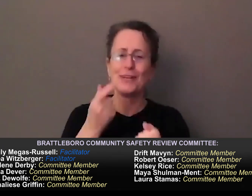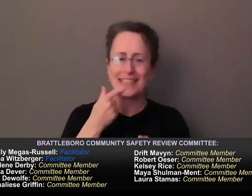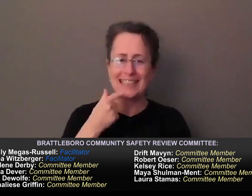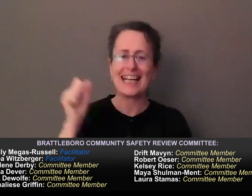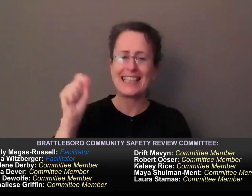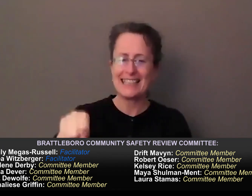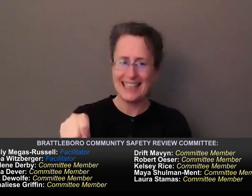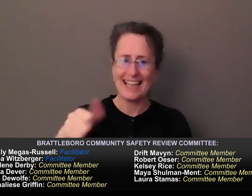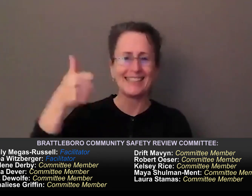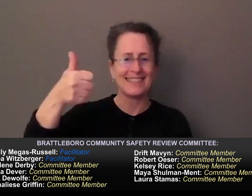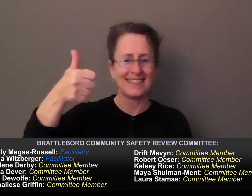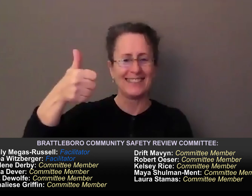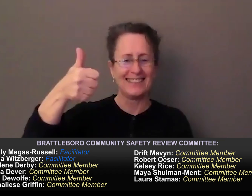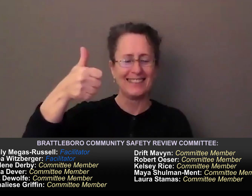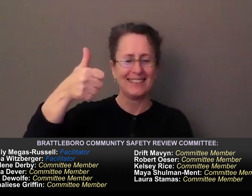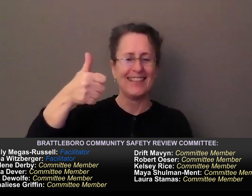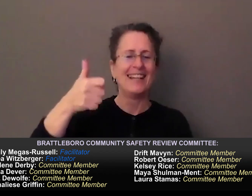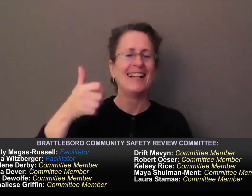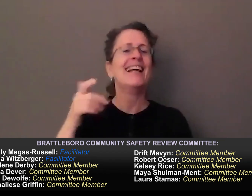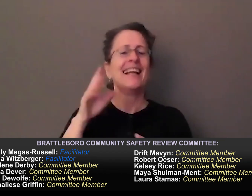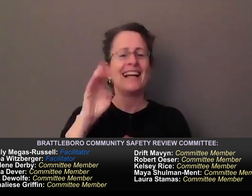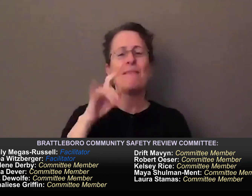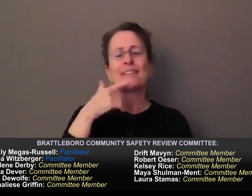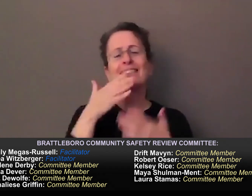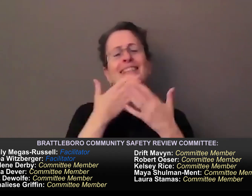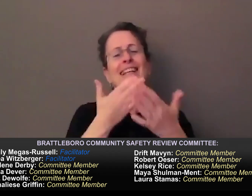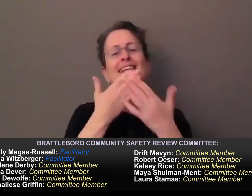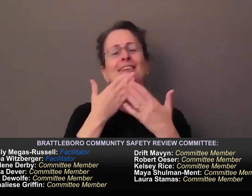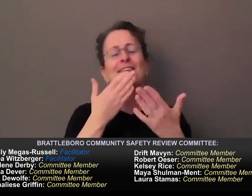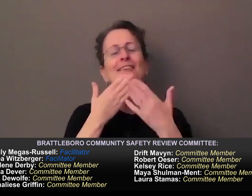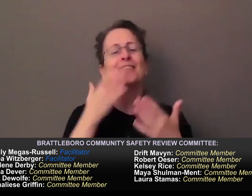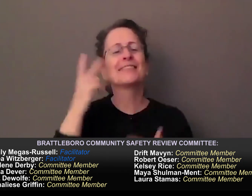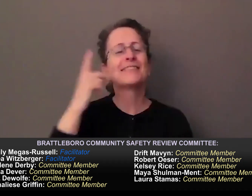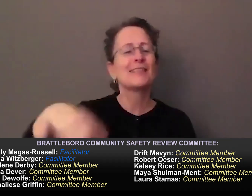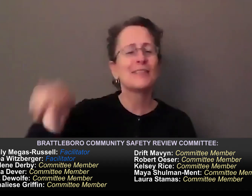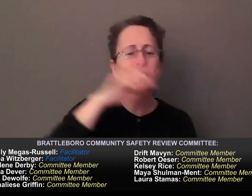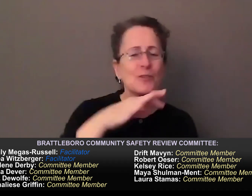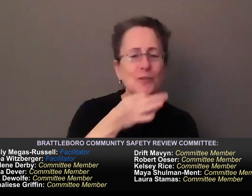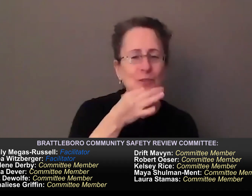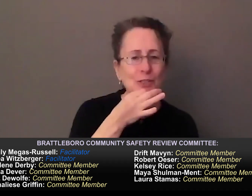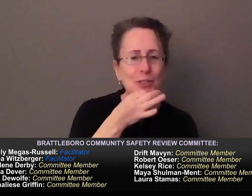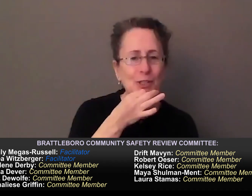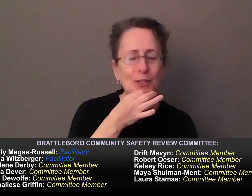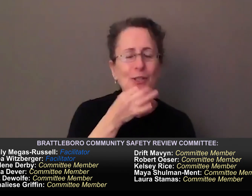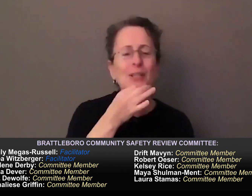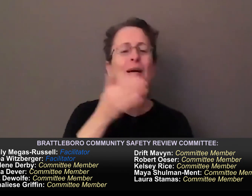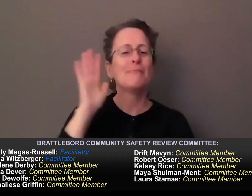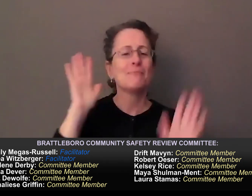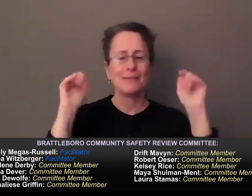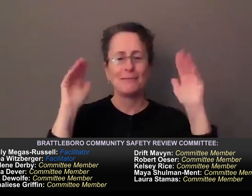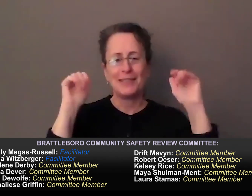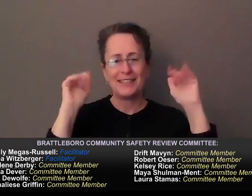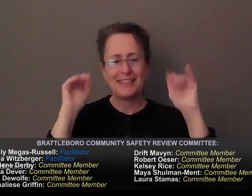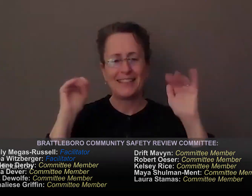you all. Thank you. Thank you. We'll be in touch and we'll see you soon. Thank you so much, everyone. Bye-bye.